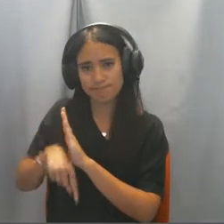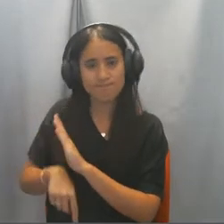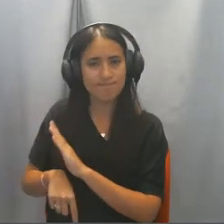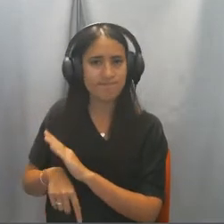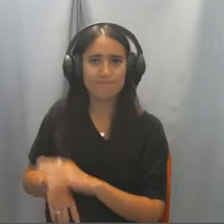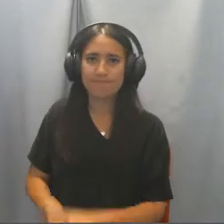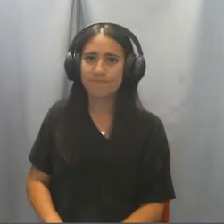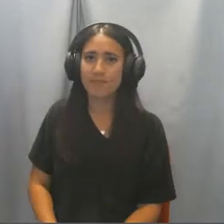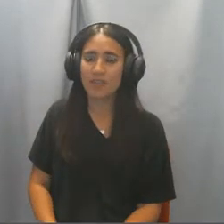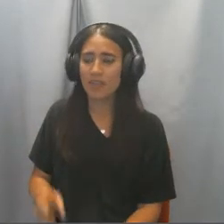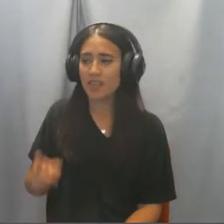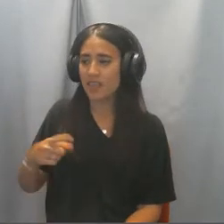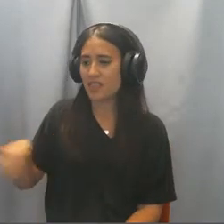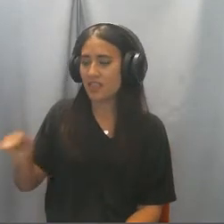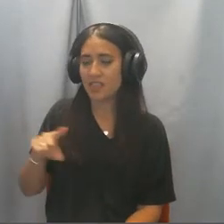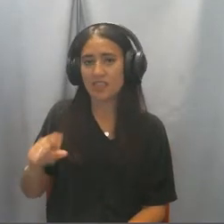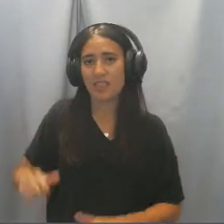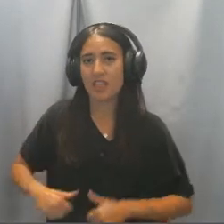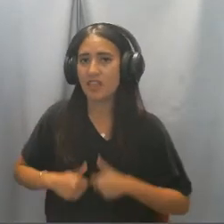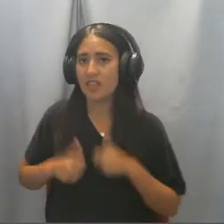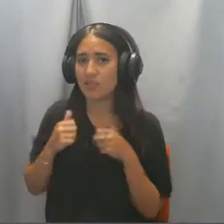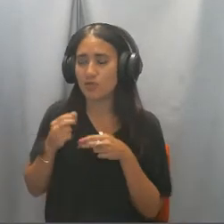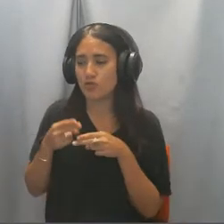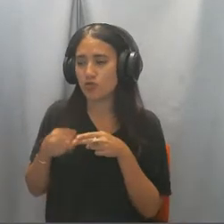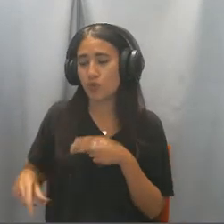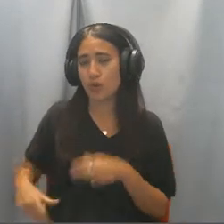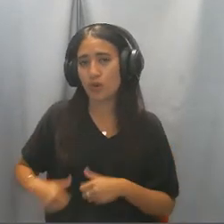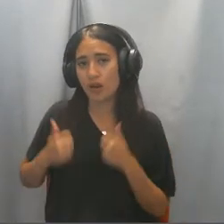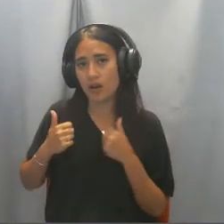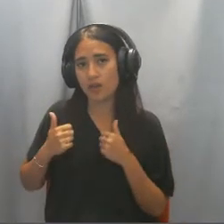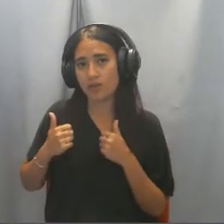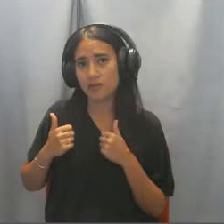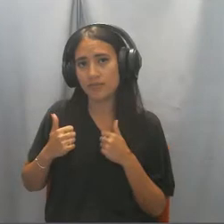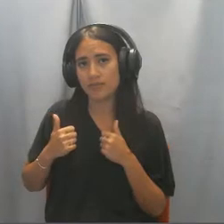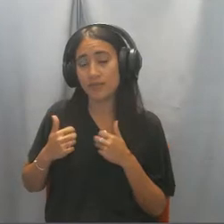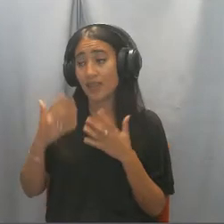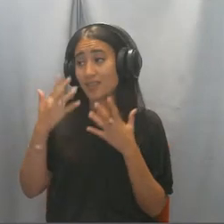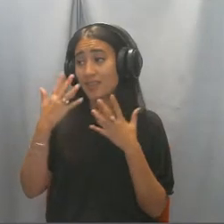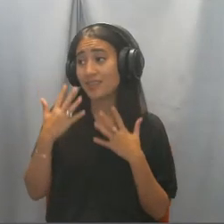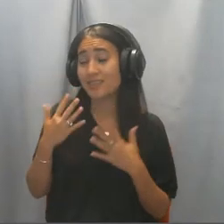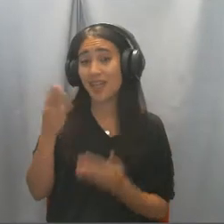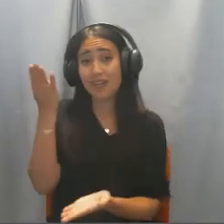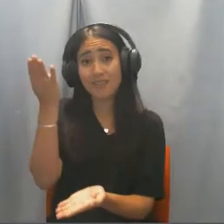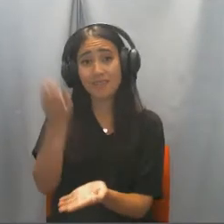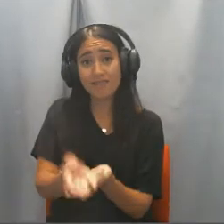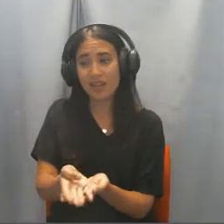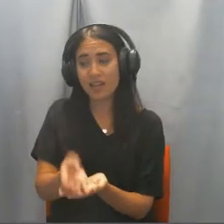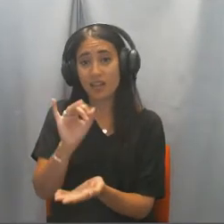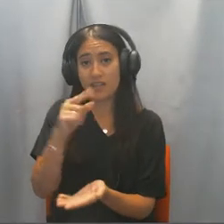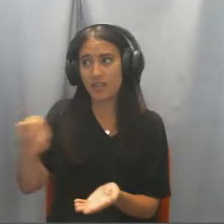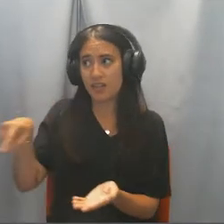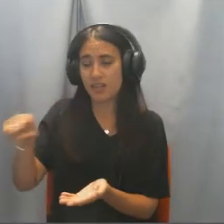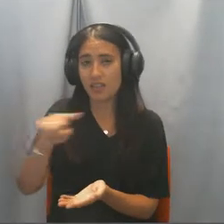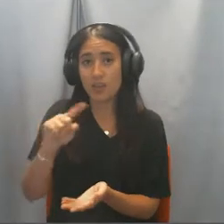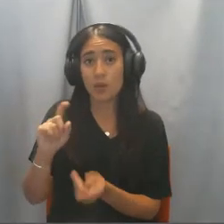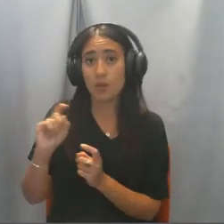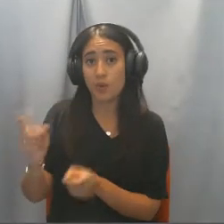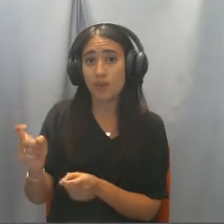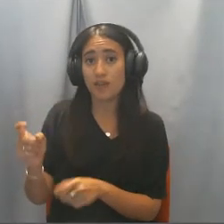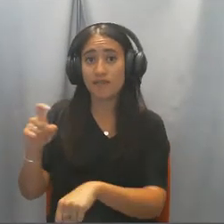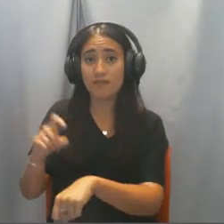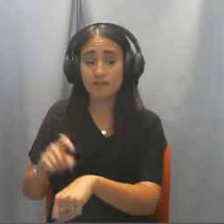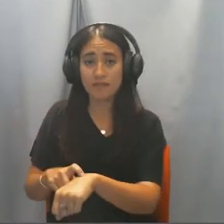lonely. And the sad fact is that at any given time, more than 1 in 5 Americans will